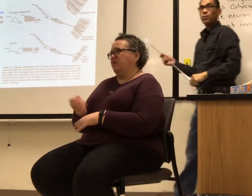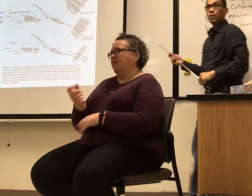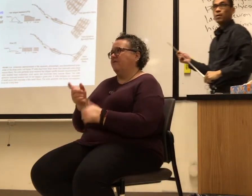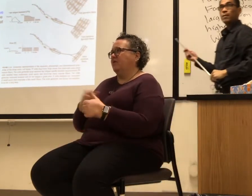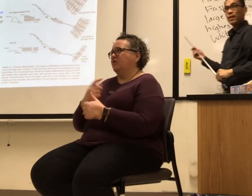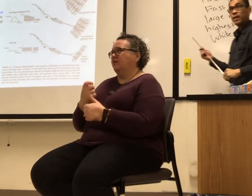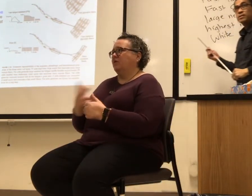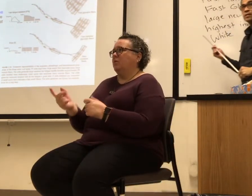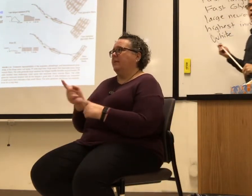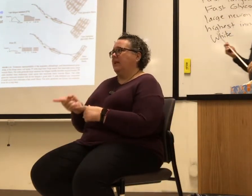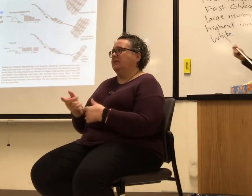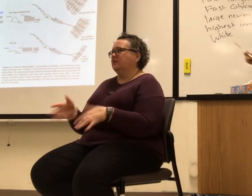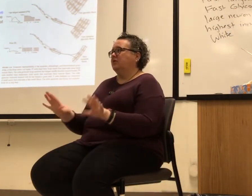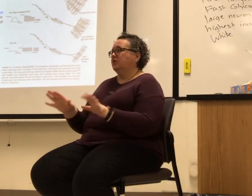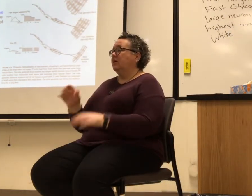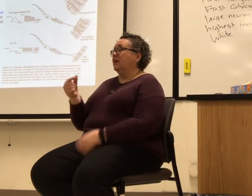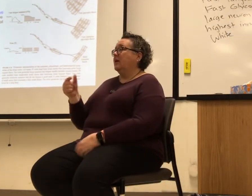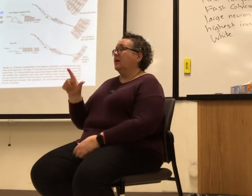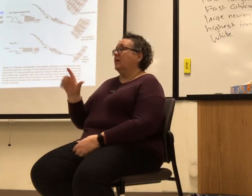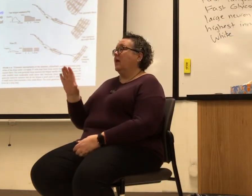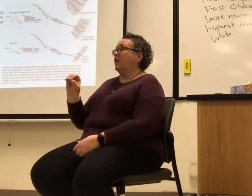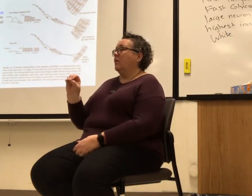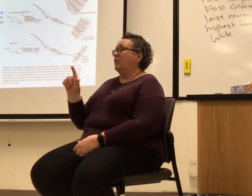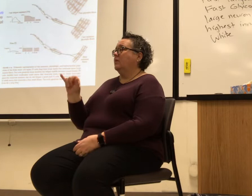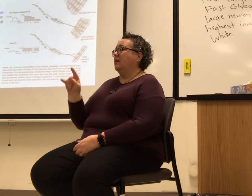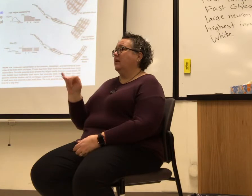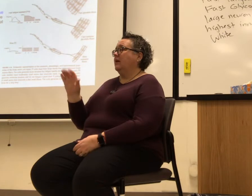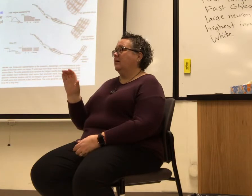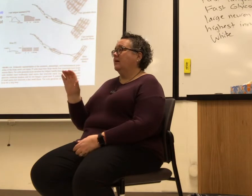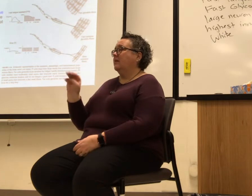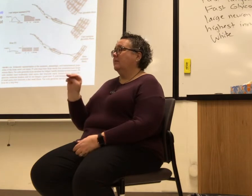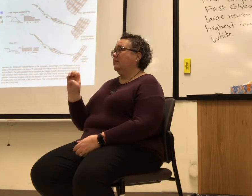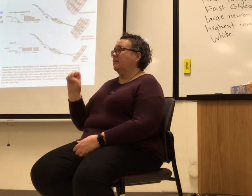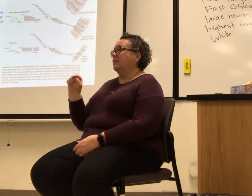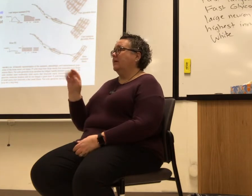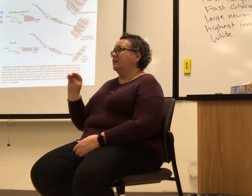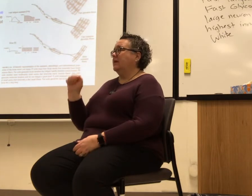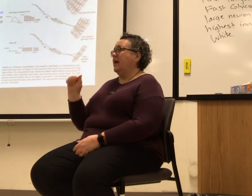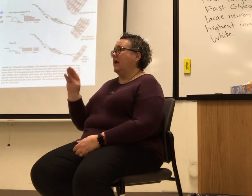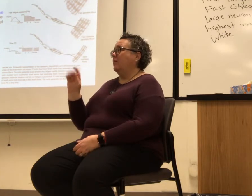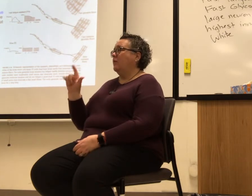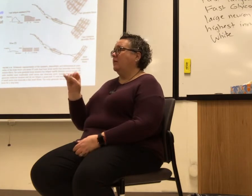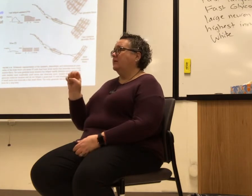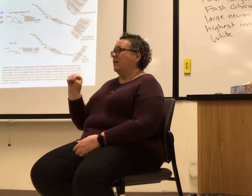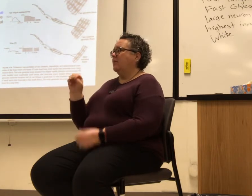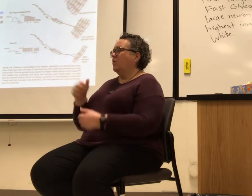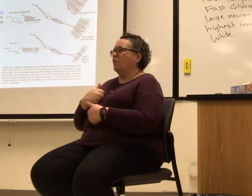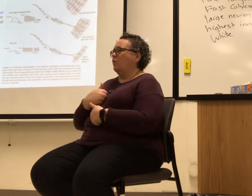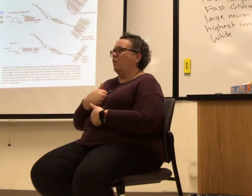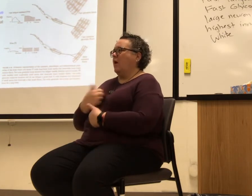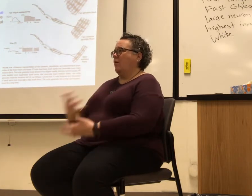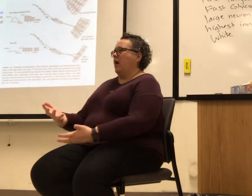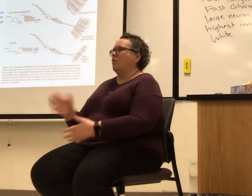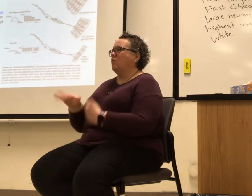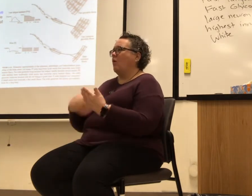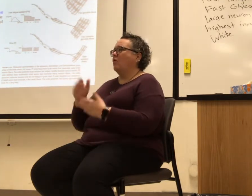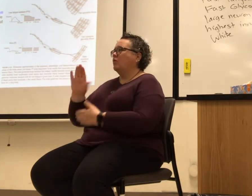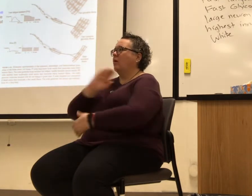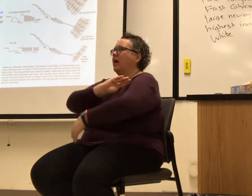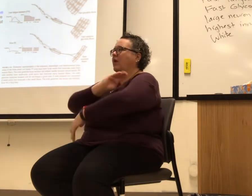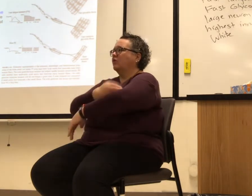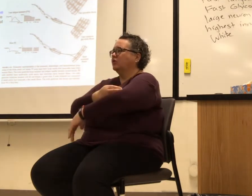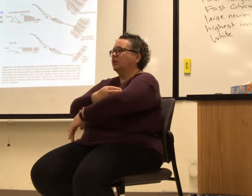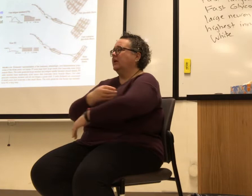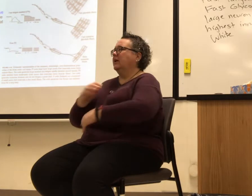few minutes. Glycolytic metabolism, you just wear out, you just use all the energy molecules,